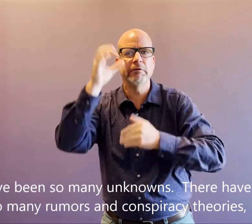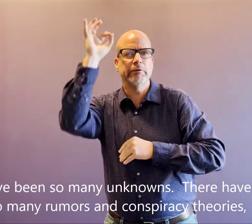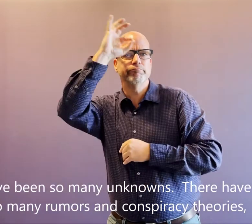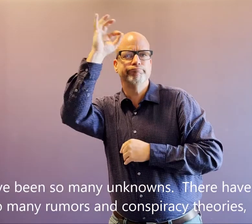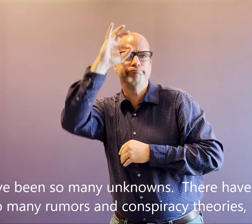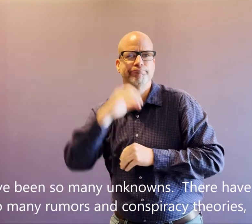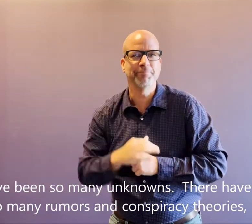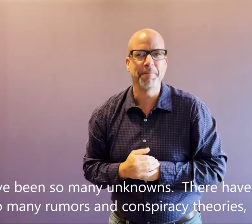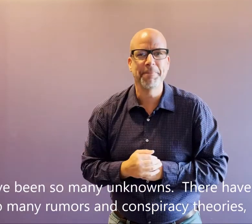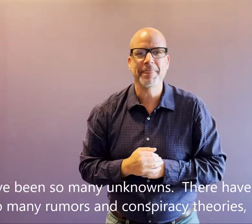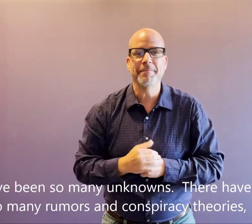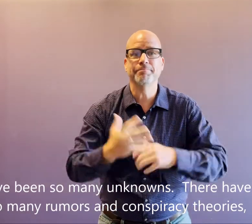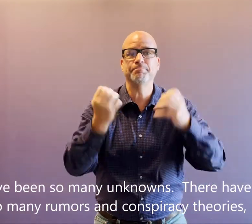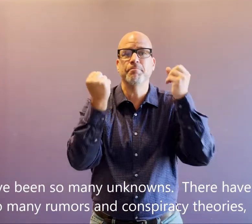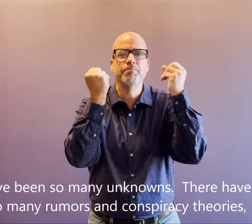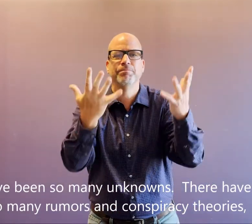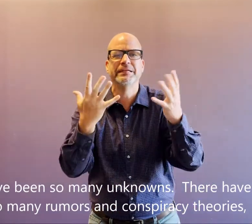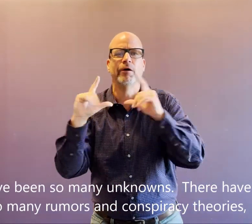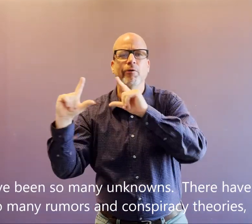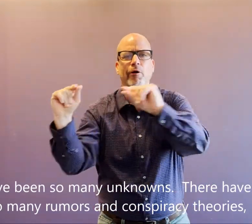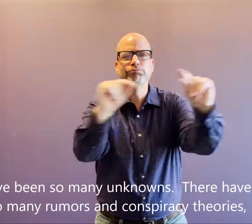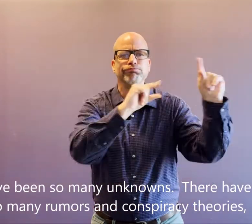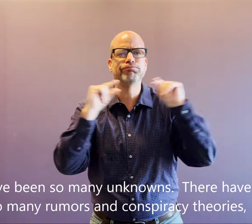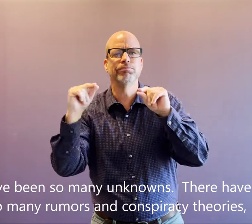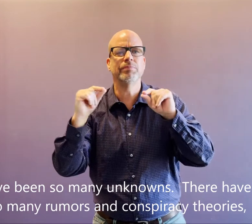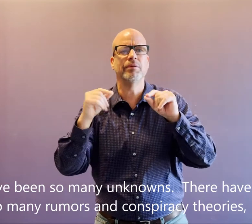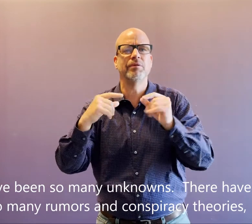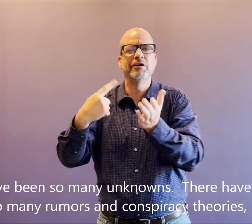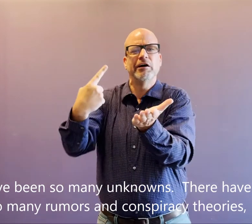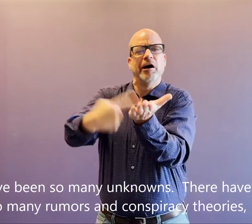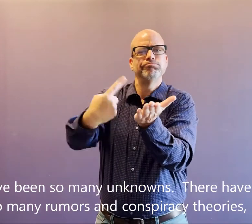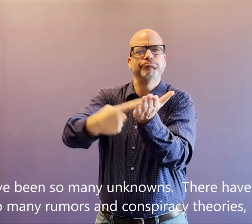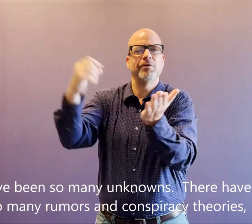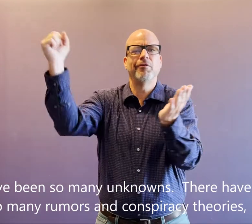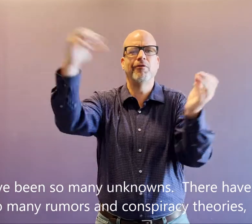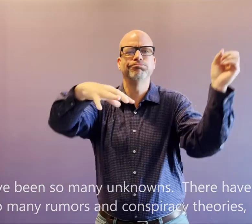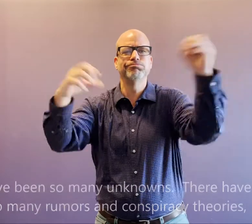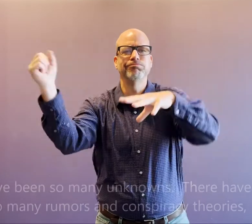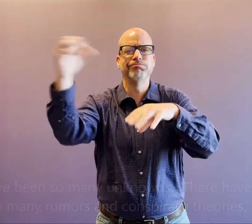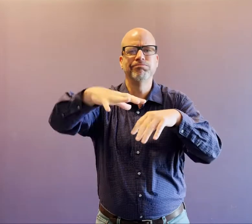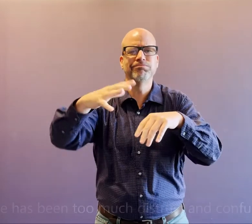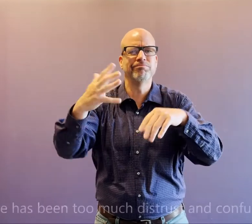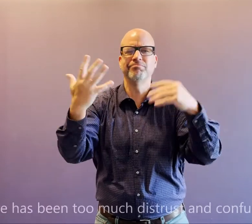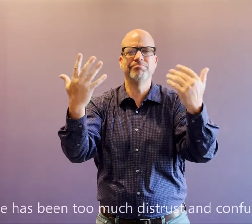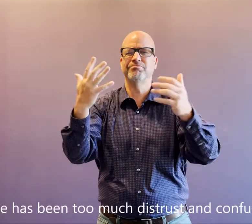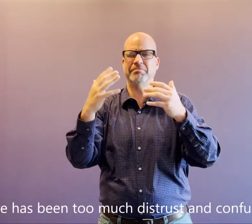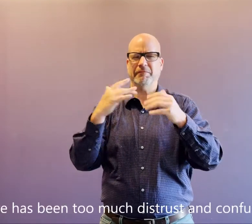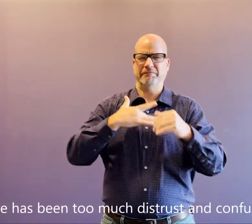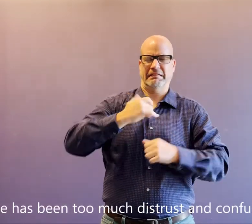There have been so many unknowns. There have been too many rumors and conspiracy theories.